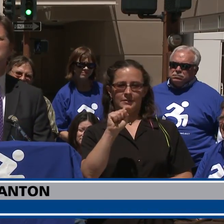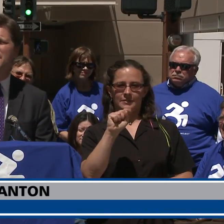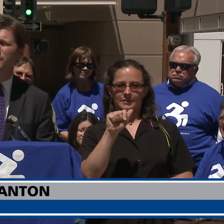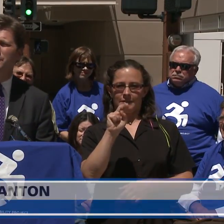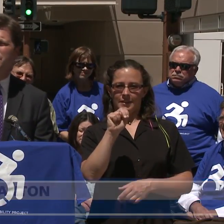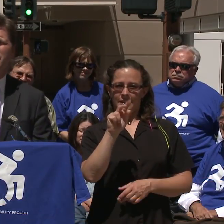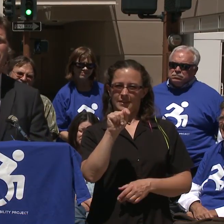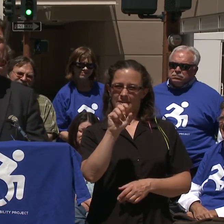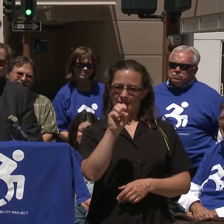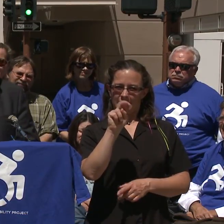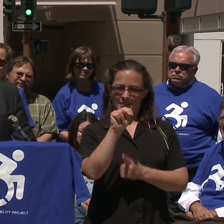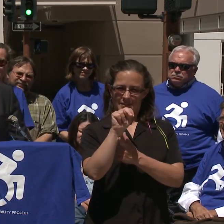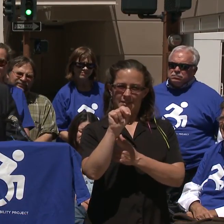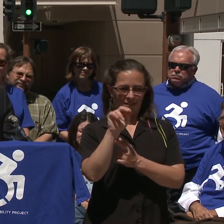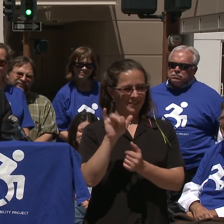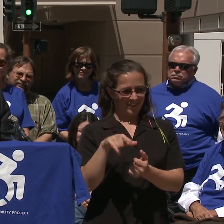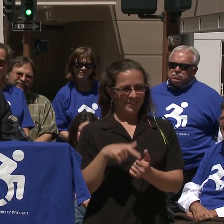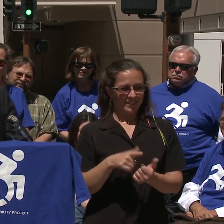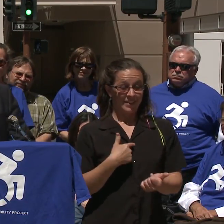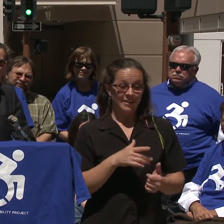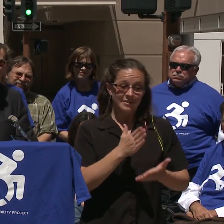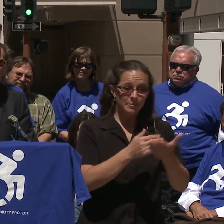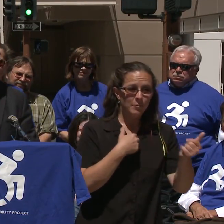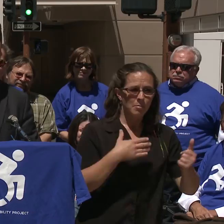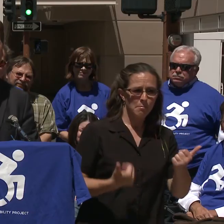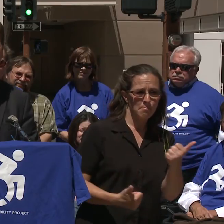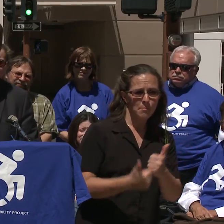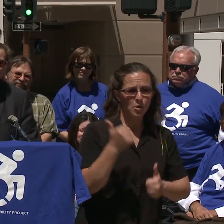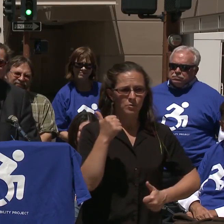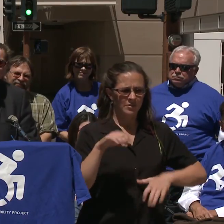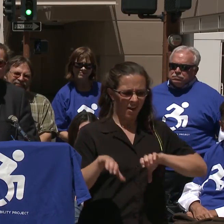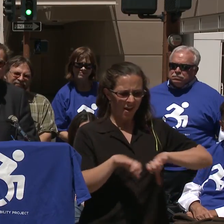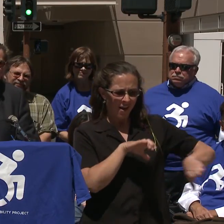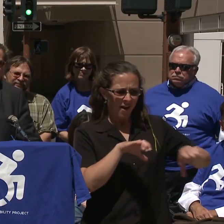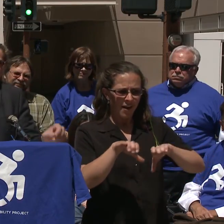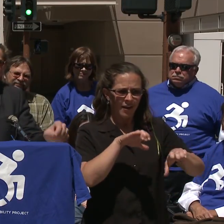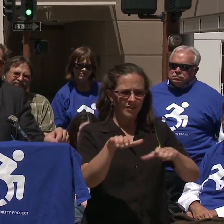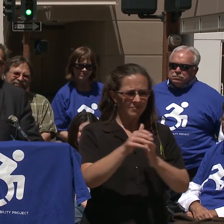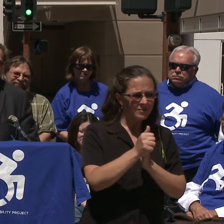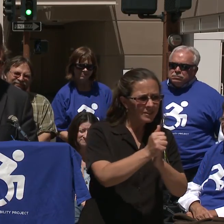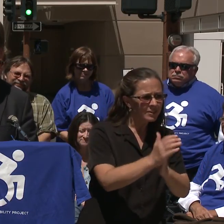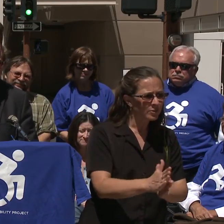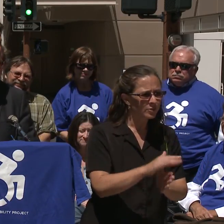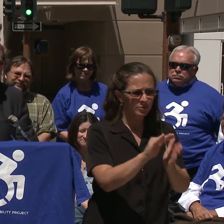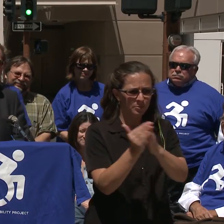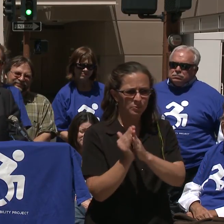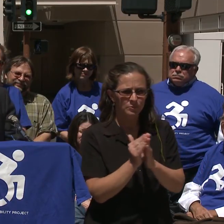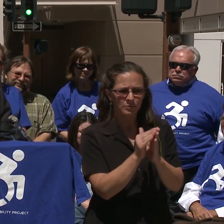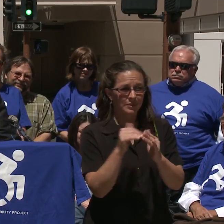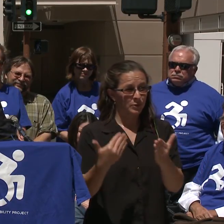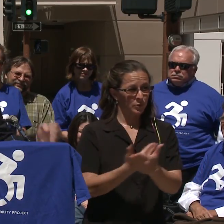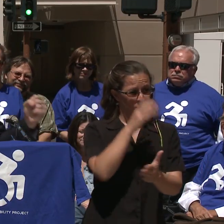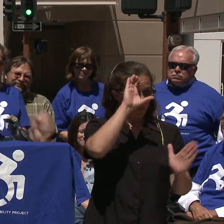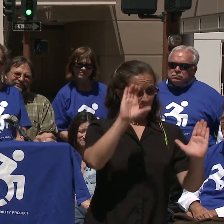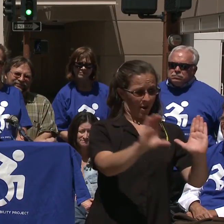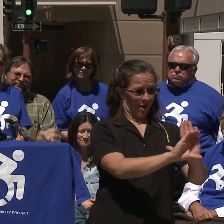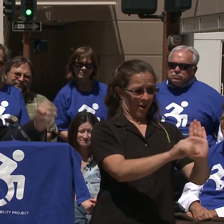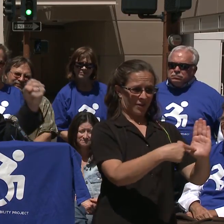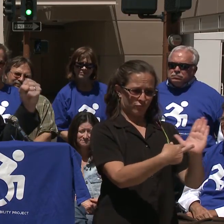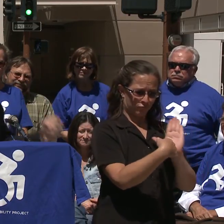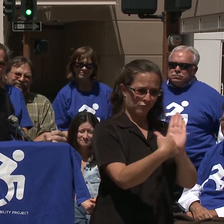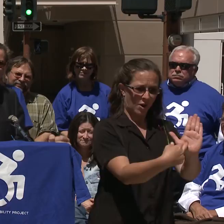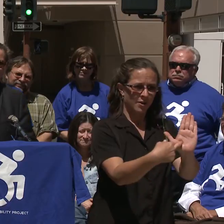of this community, our disabled community are some of the most active people and leaders that I know. This new icon, which represents